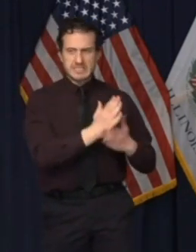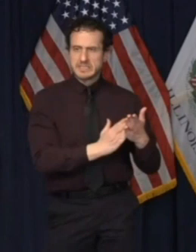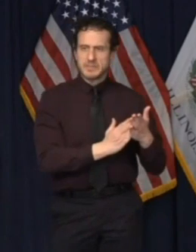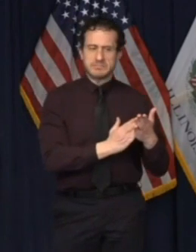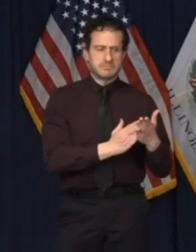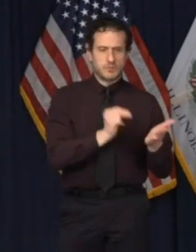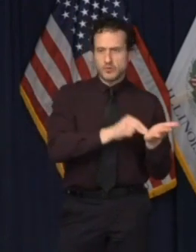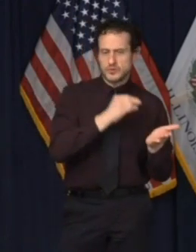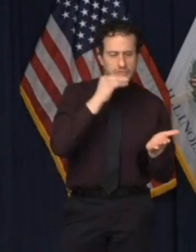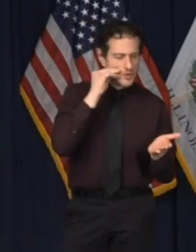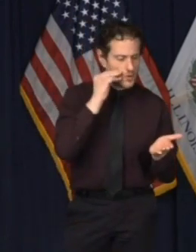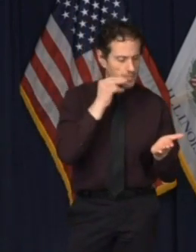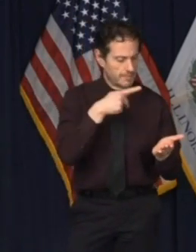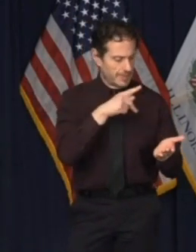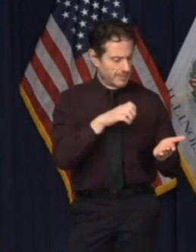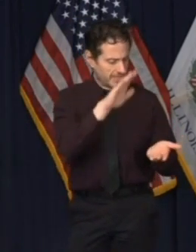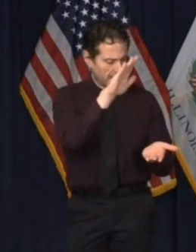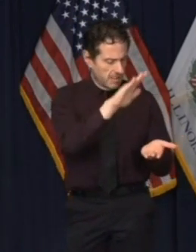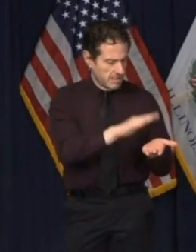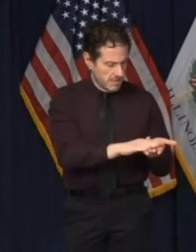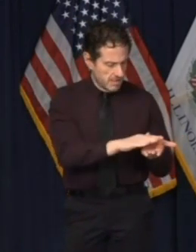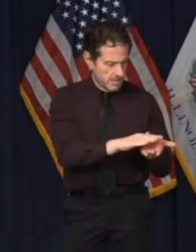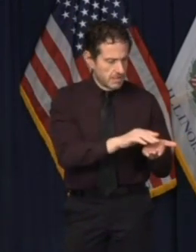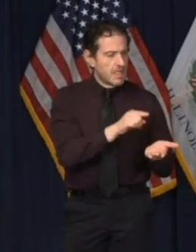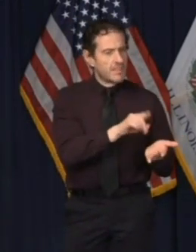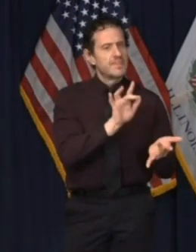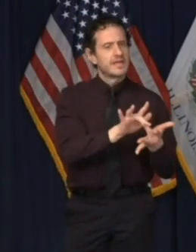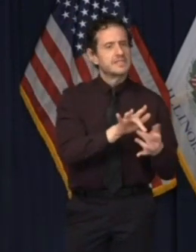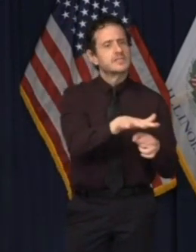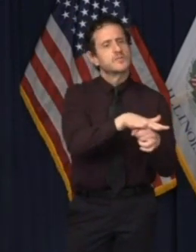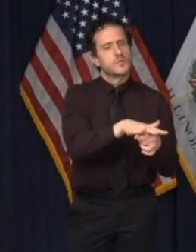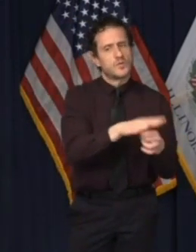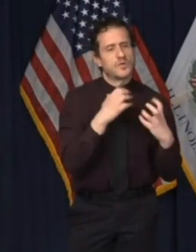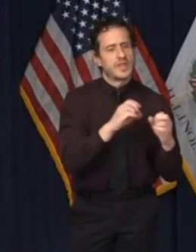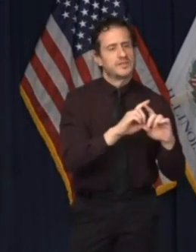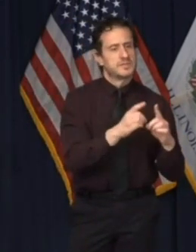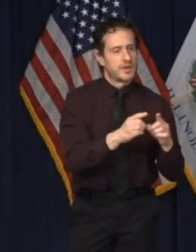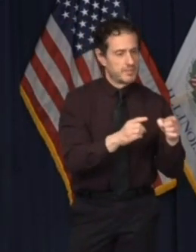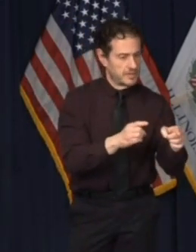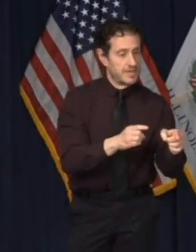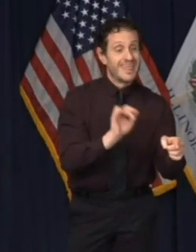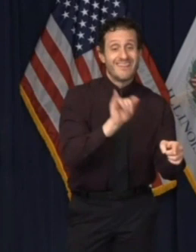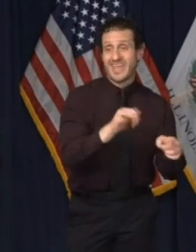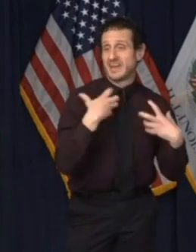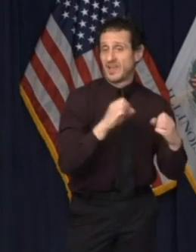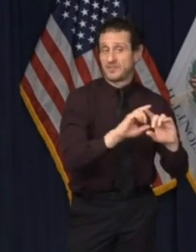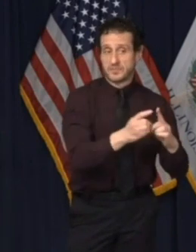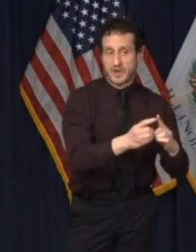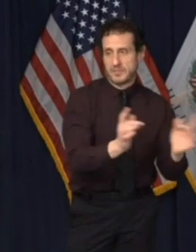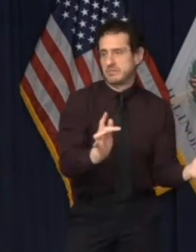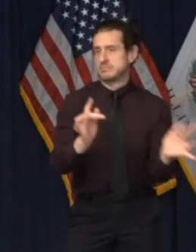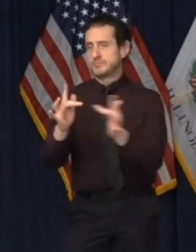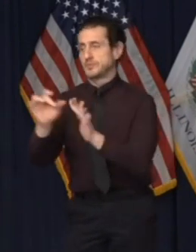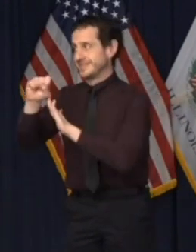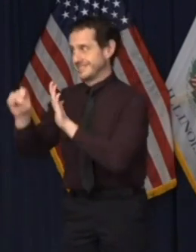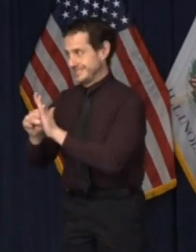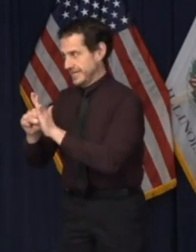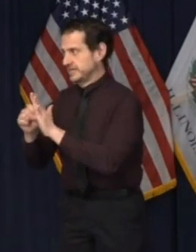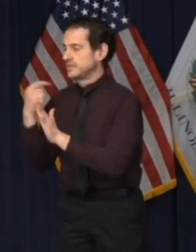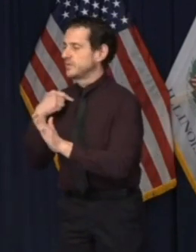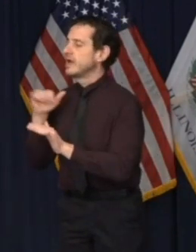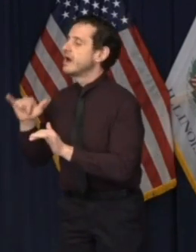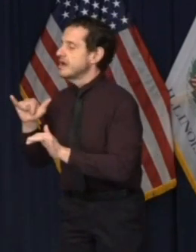local health department who provide it, and they in turn can get replenished by the state. As you know, we are